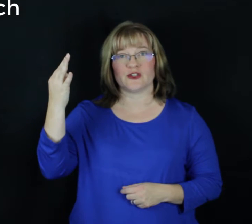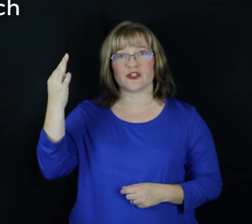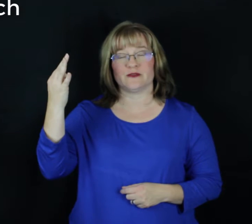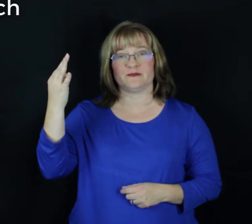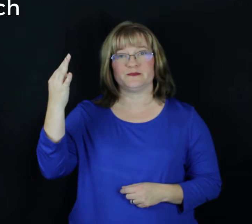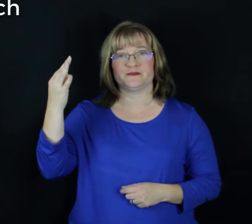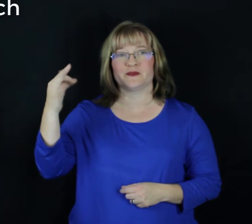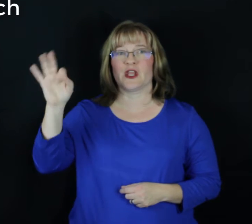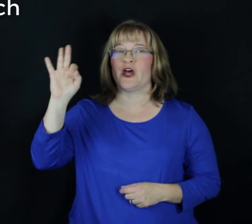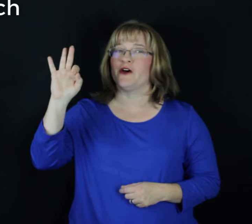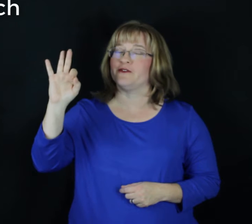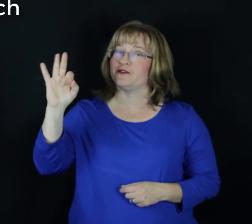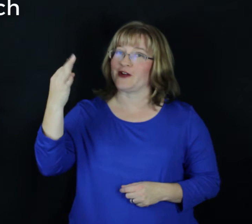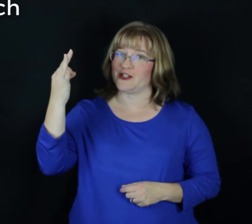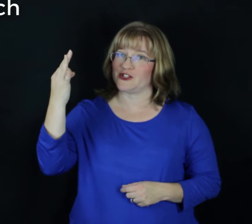French. French.